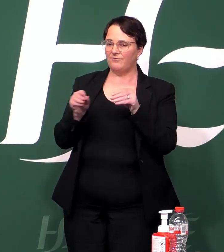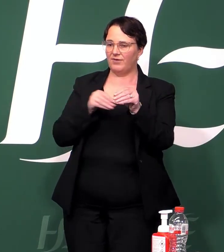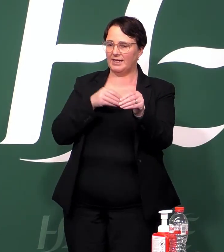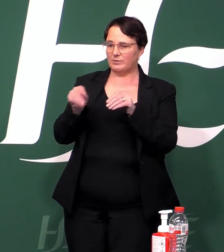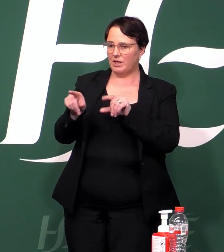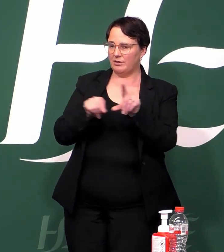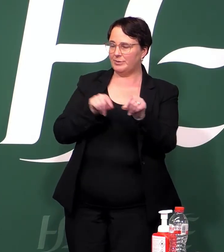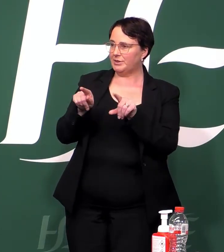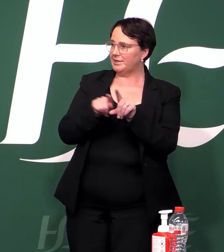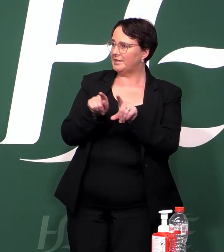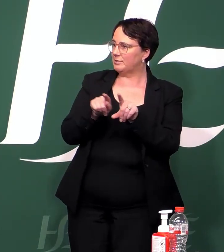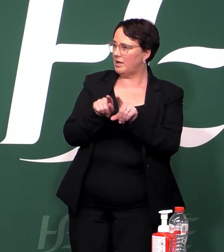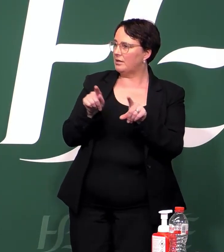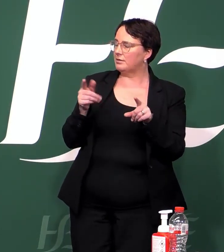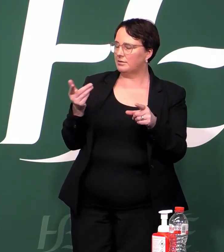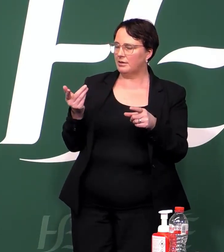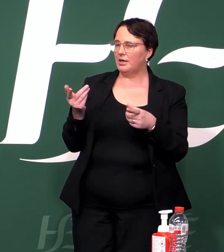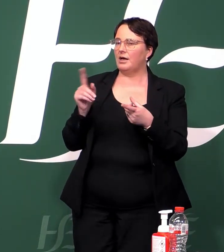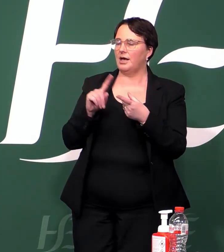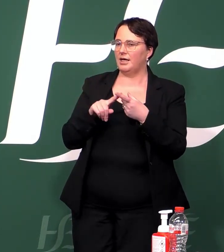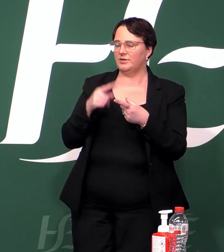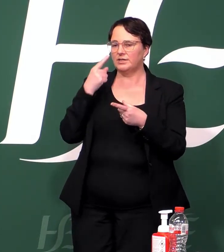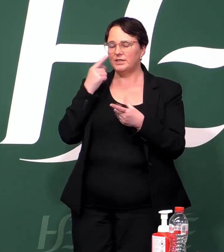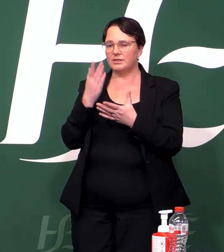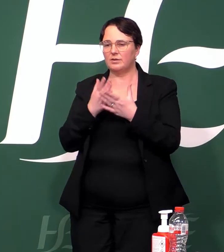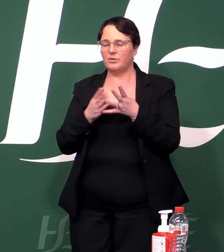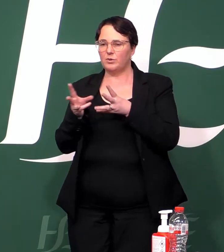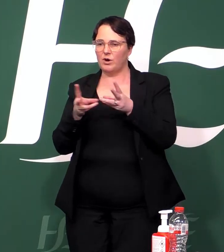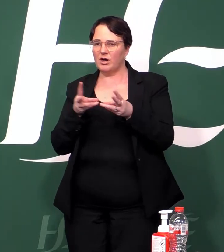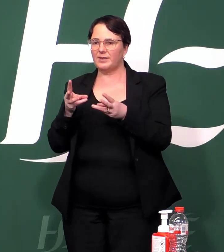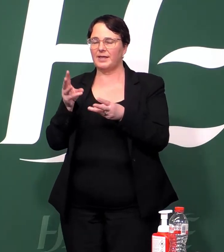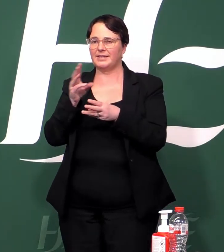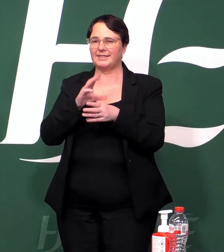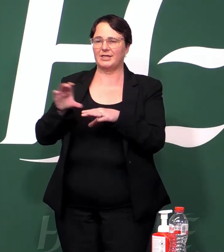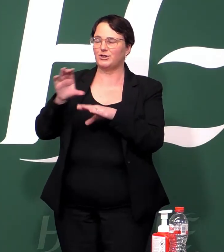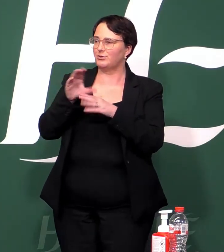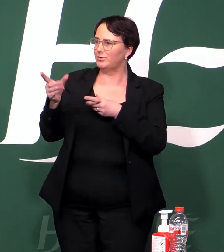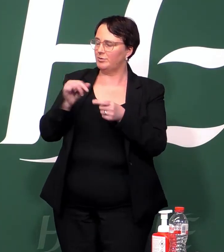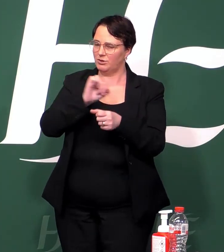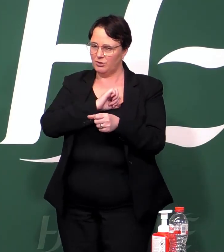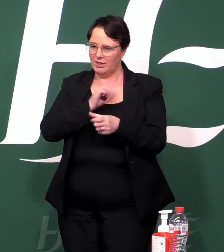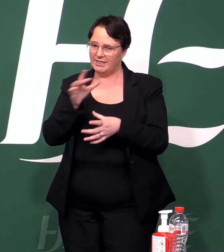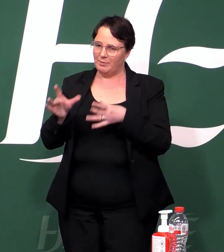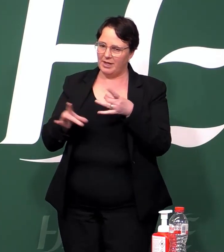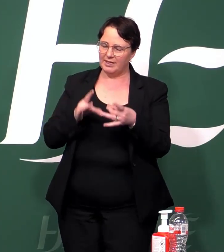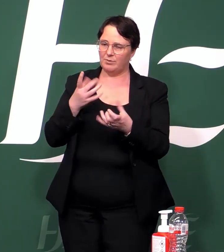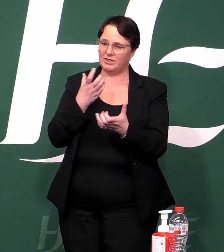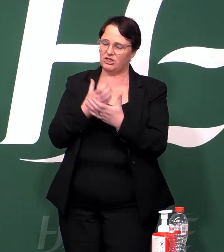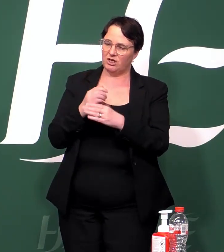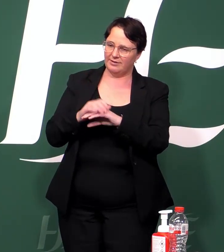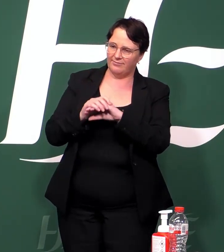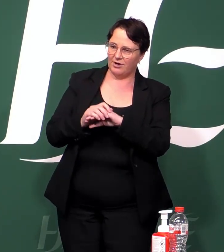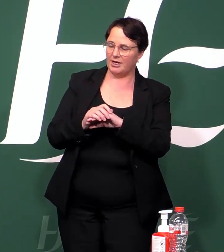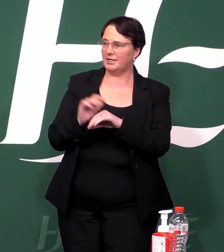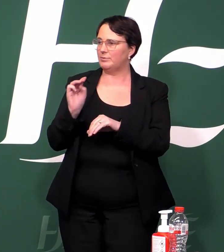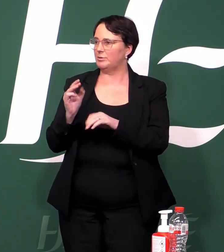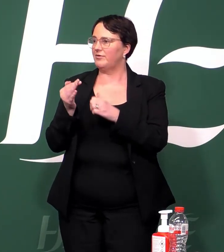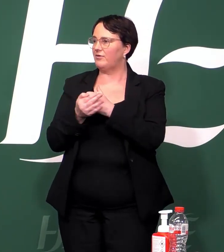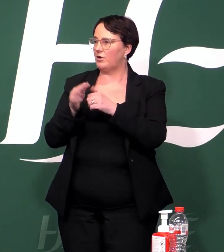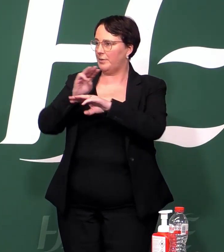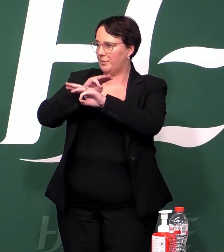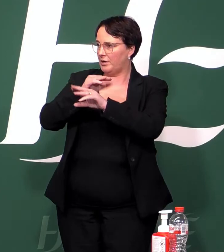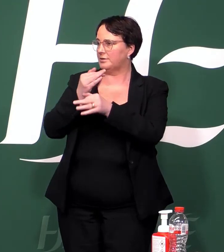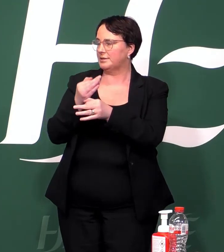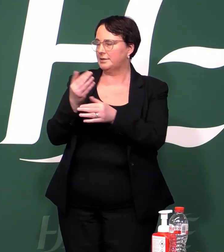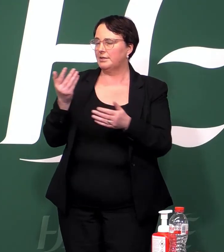well in terms of vaccinations. And you'll see some of the work the centres have done in trying to make the process as child-friendly as possible for parents. So